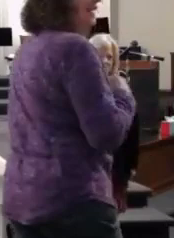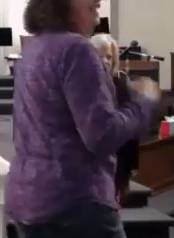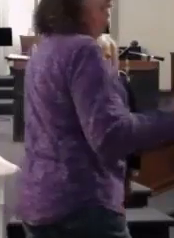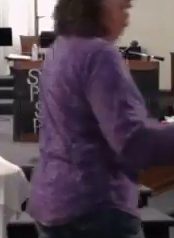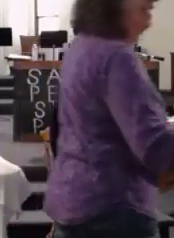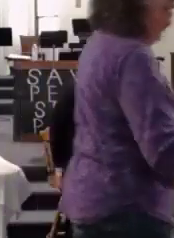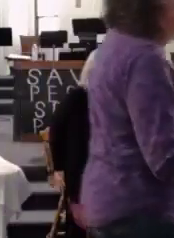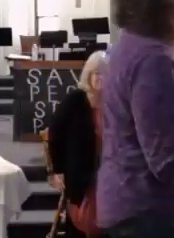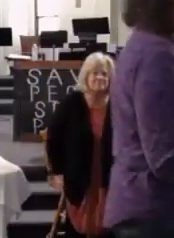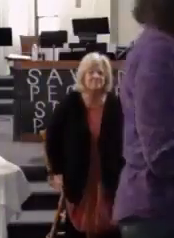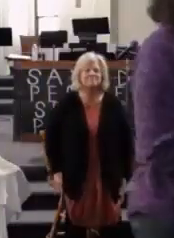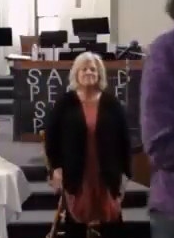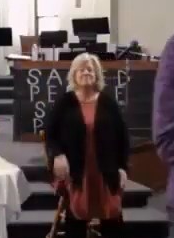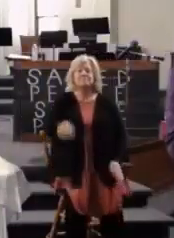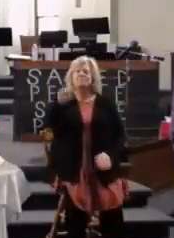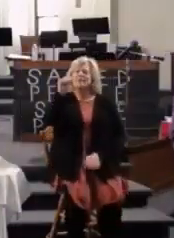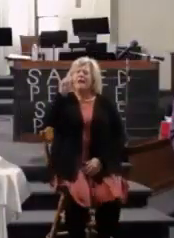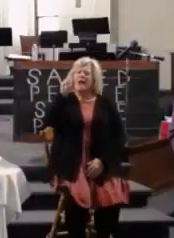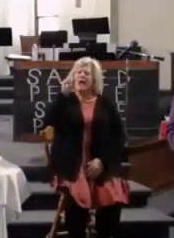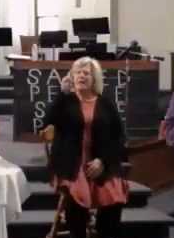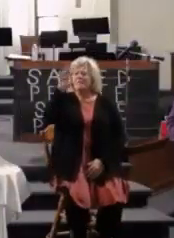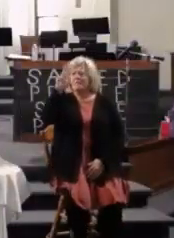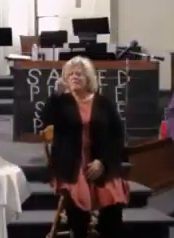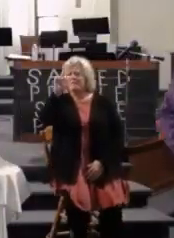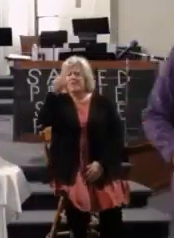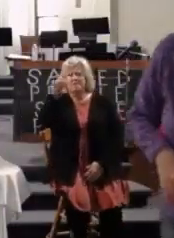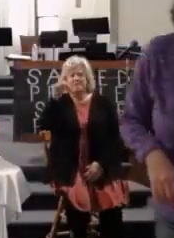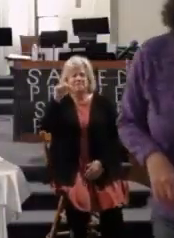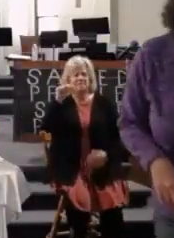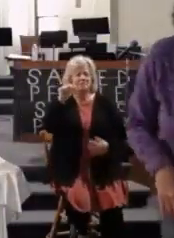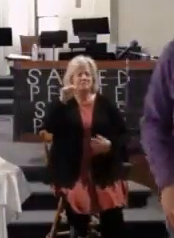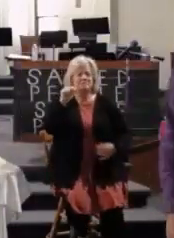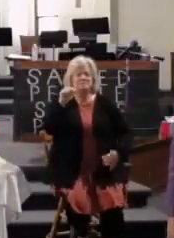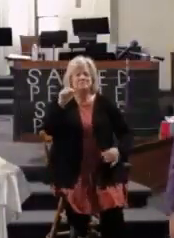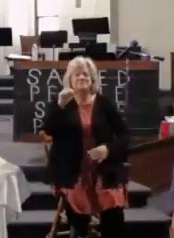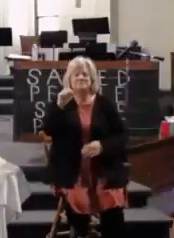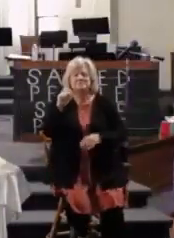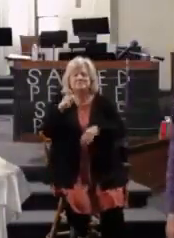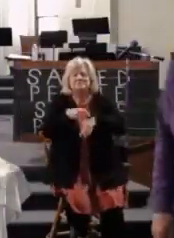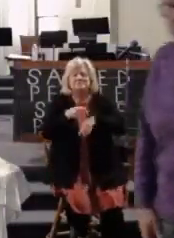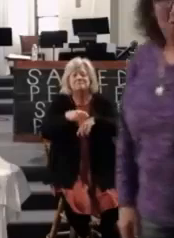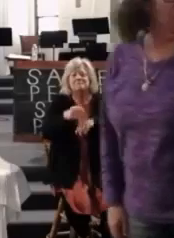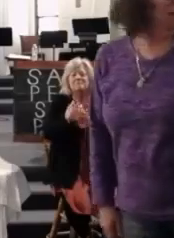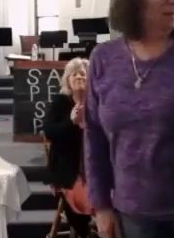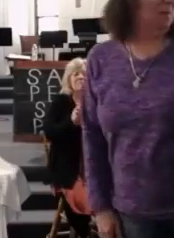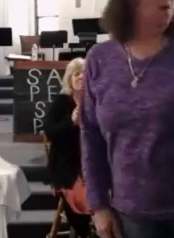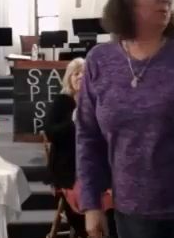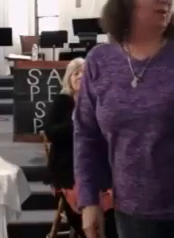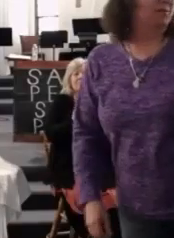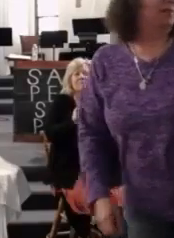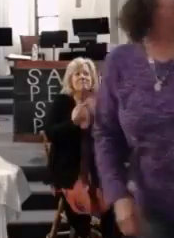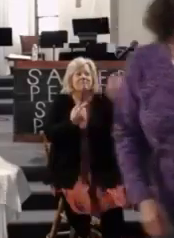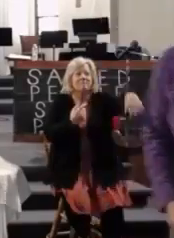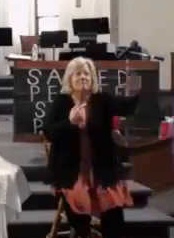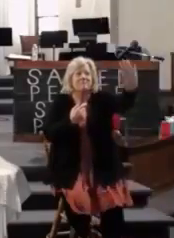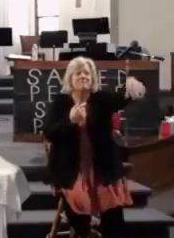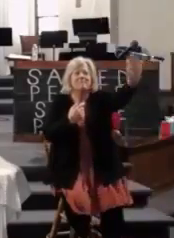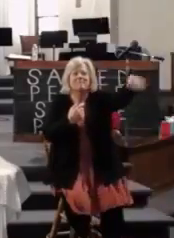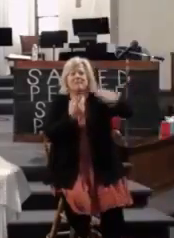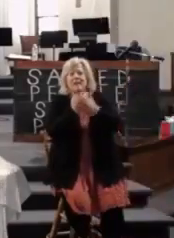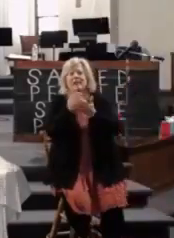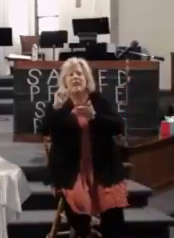All right, it's Advent season once again here at the Cobb. And last week, Jerry preached on